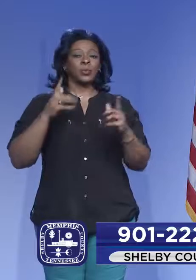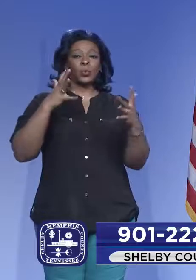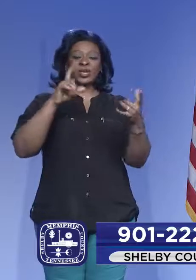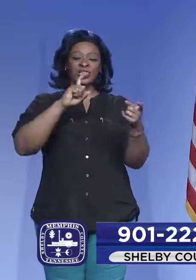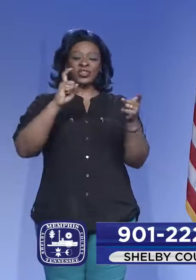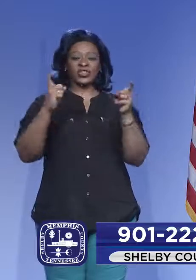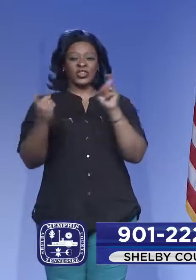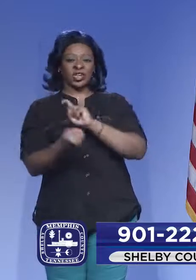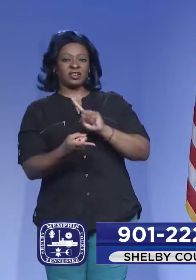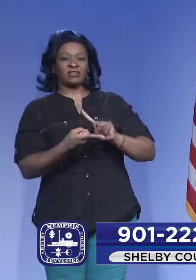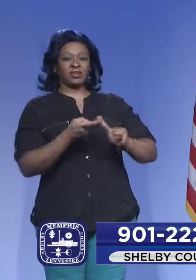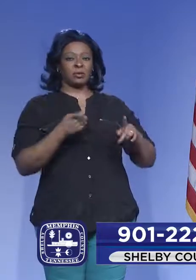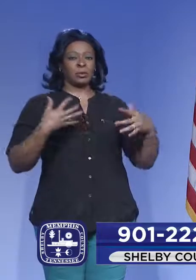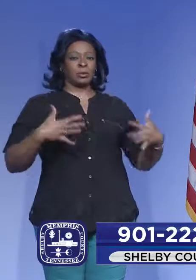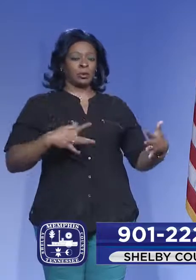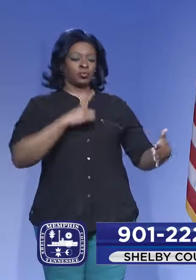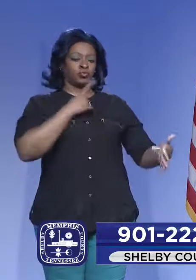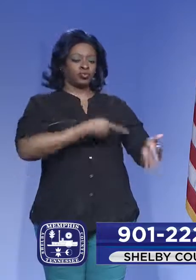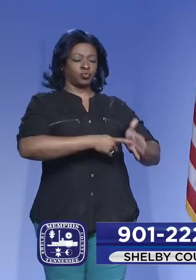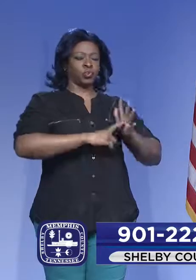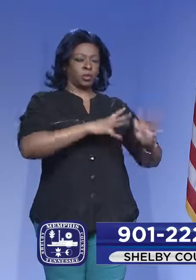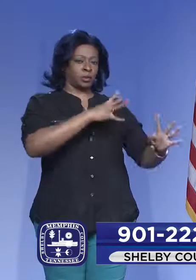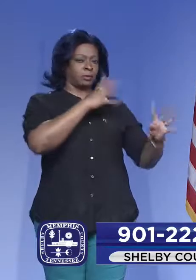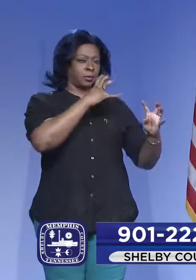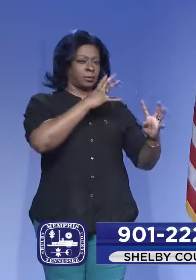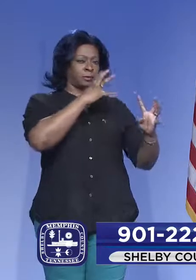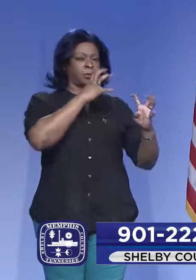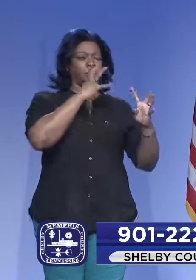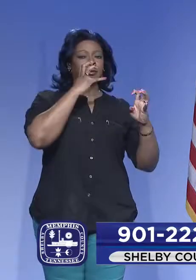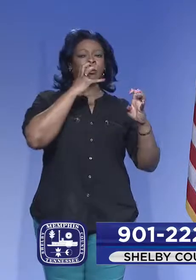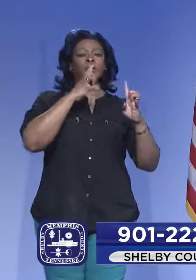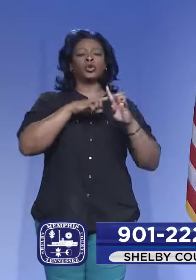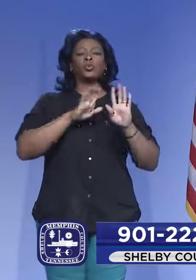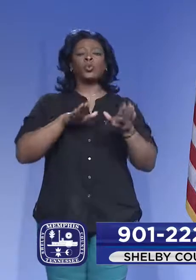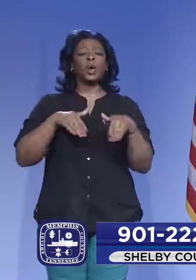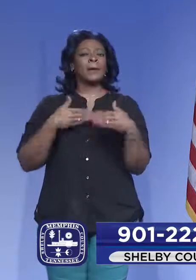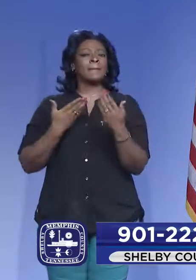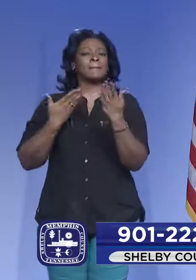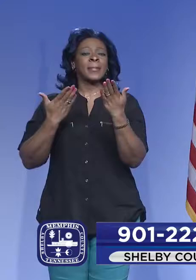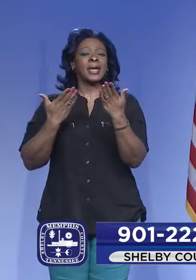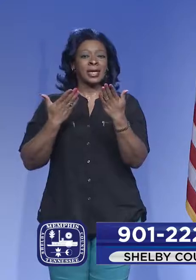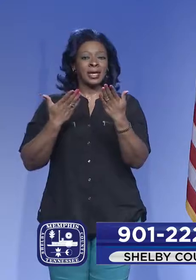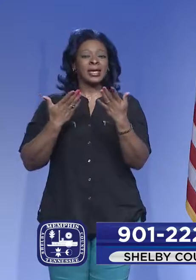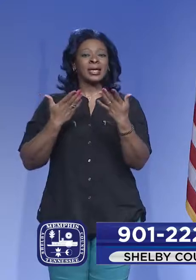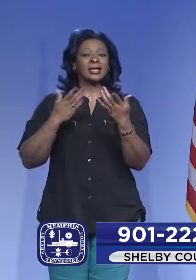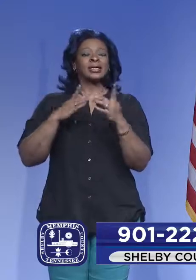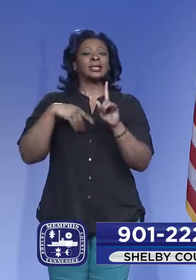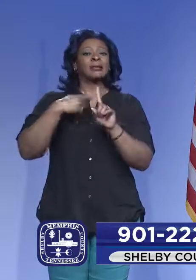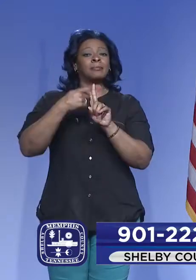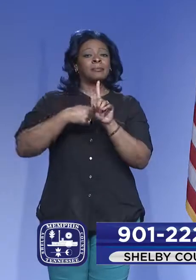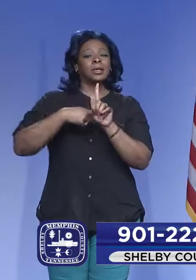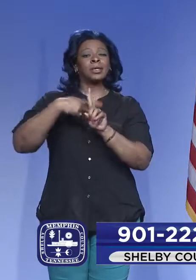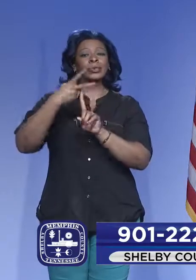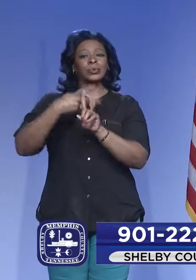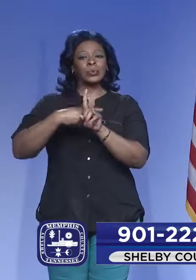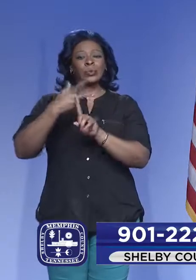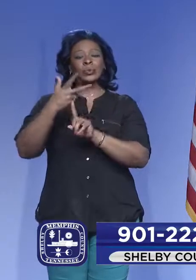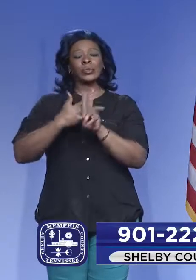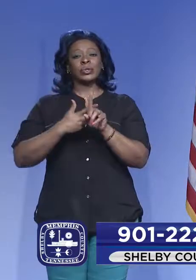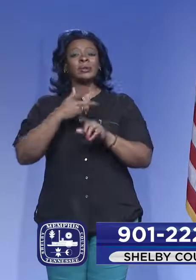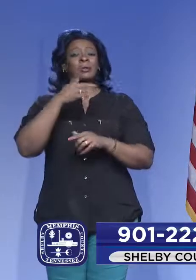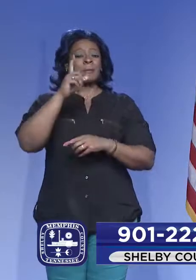changing from required to recommended, moving from must to